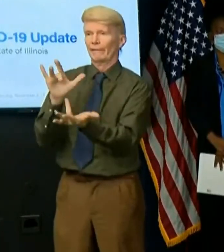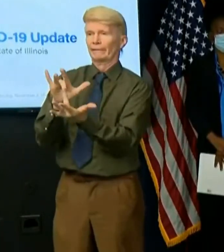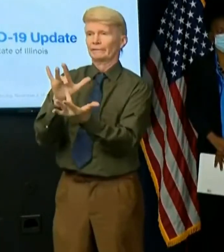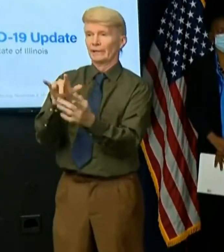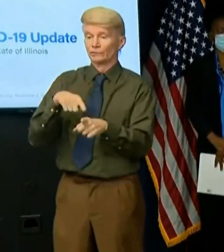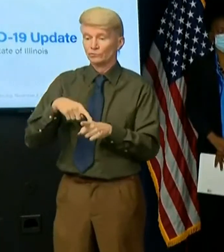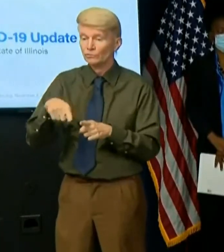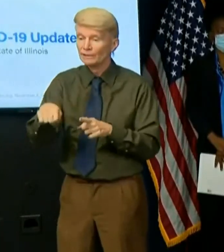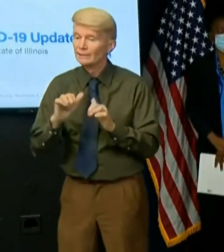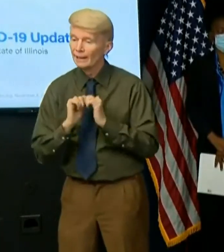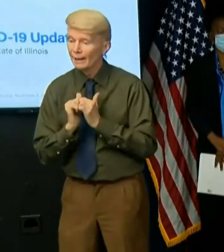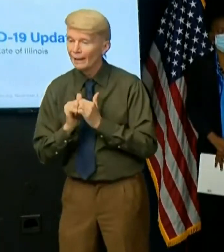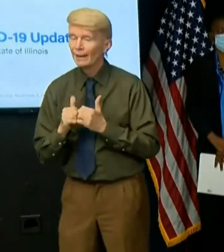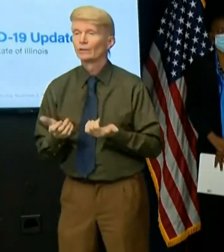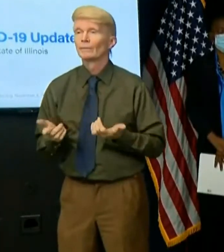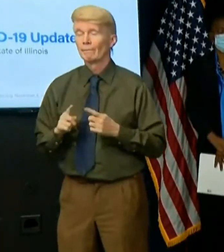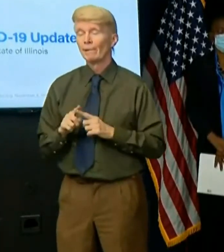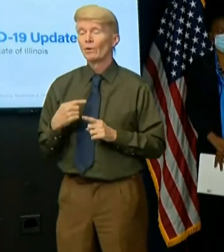a reasonably good